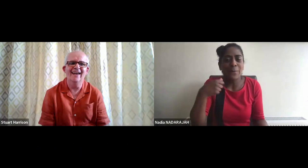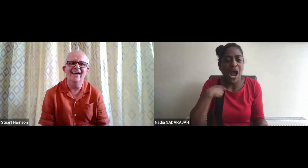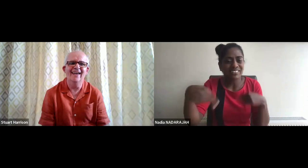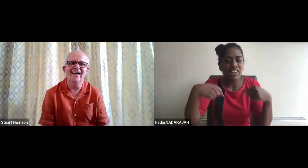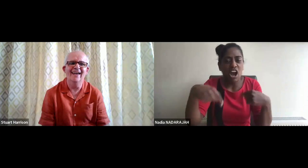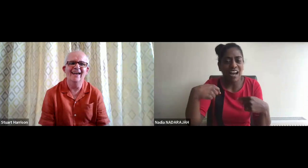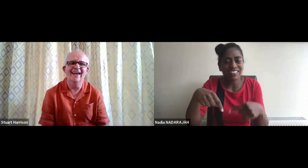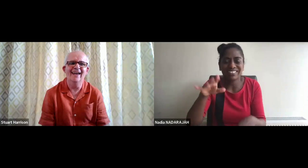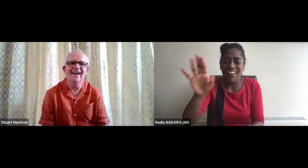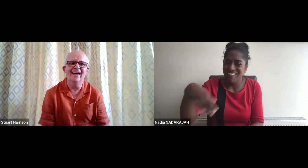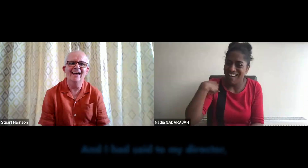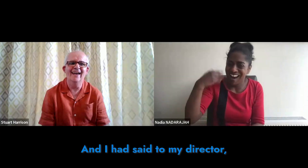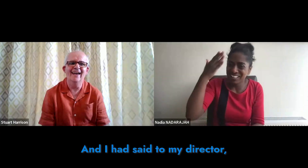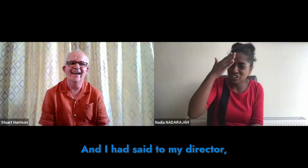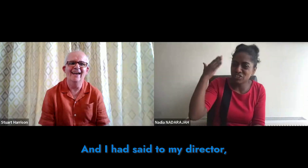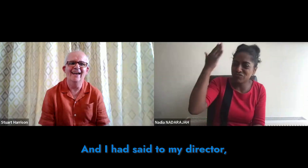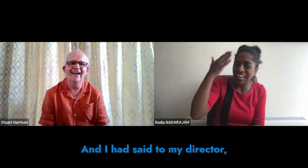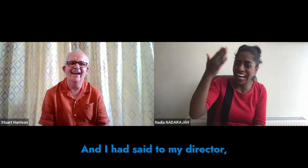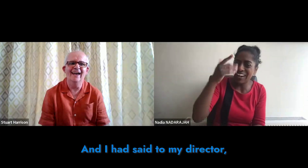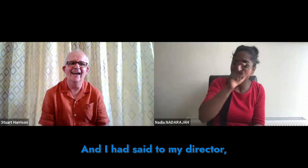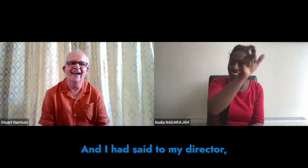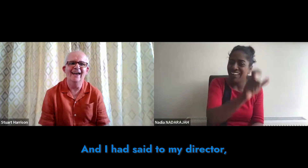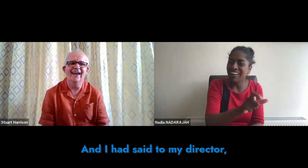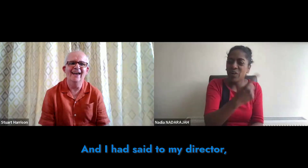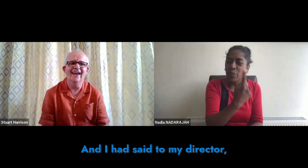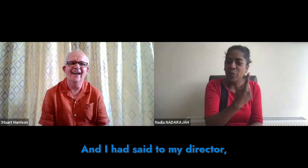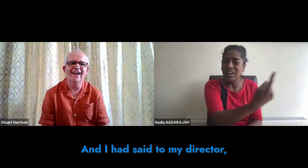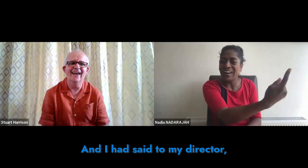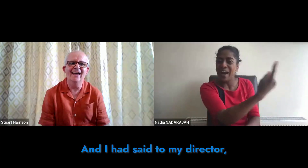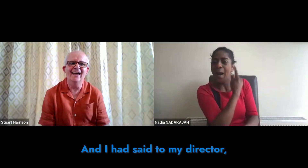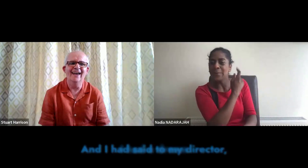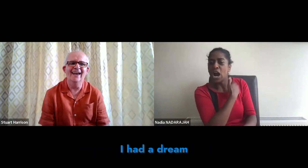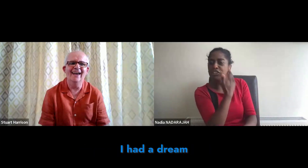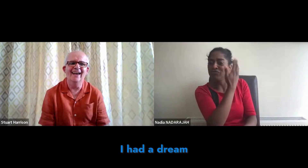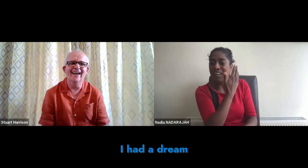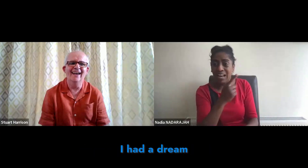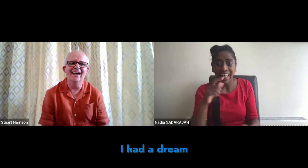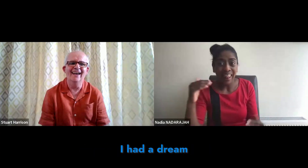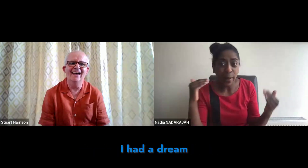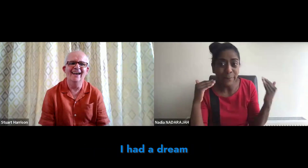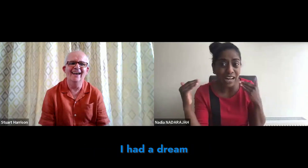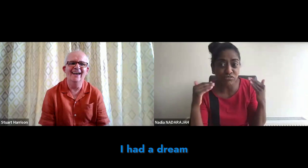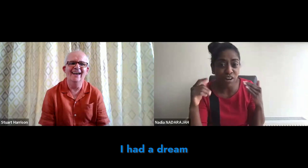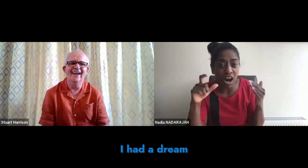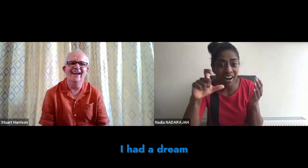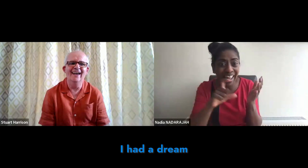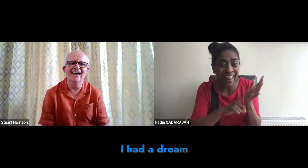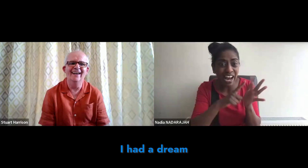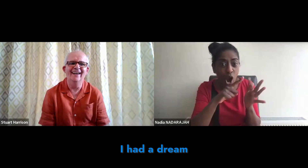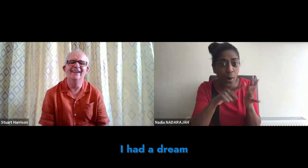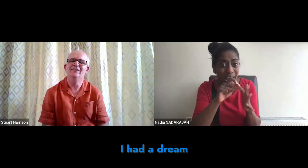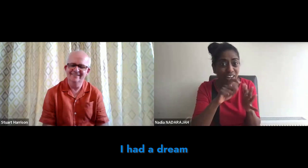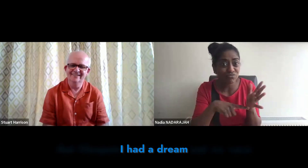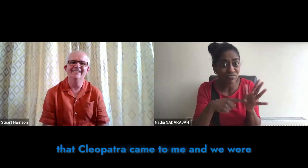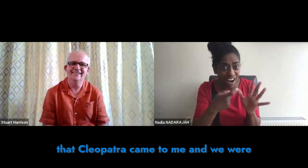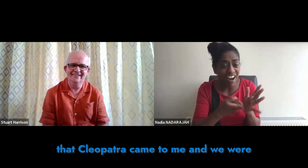happened. And I had said to my director, I have a